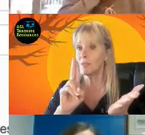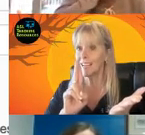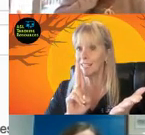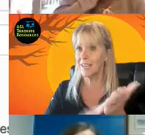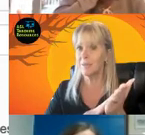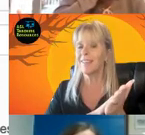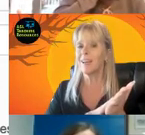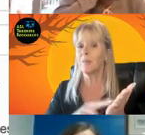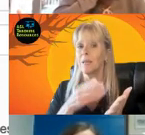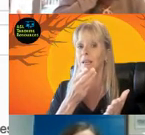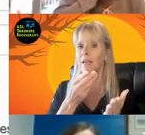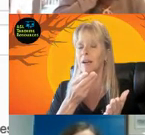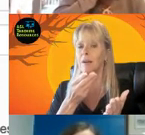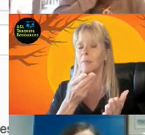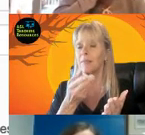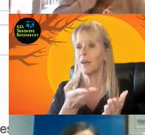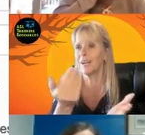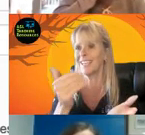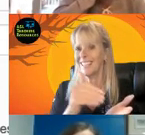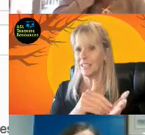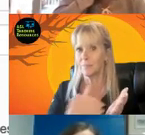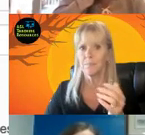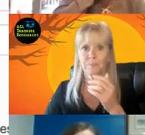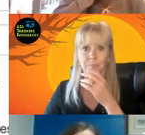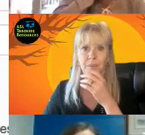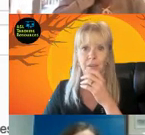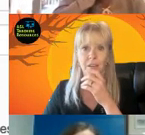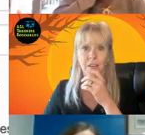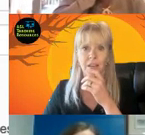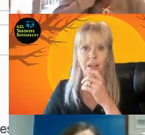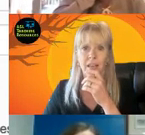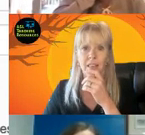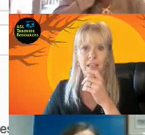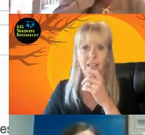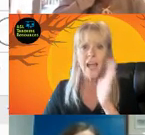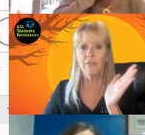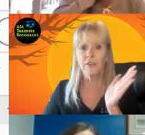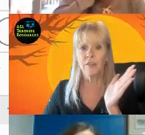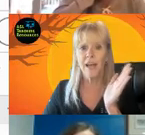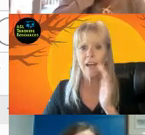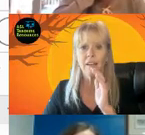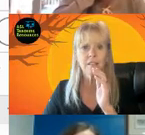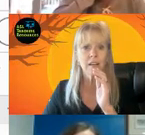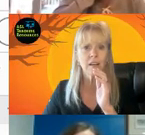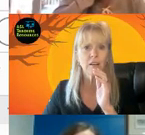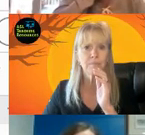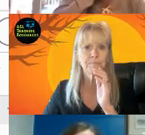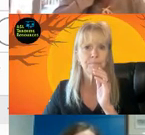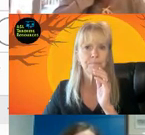where you signed up. That'll be there again. And then after that,